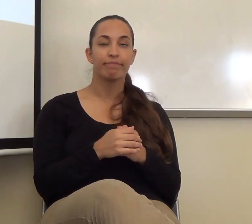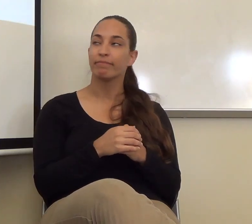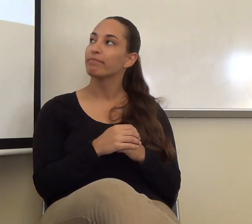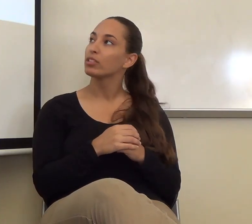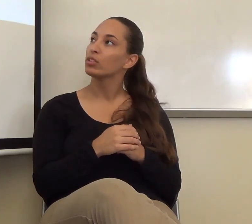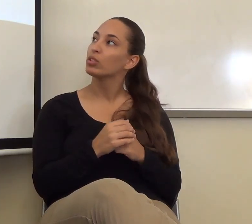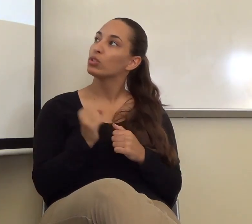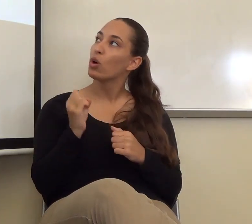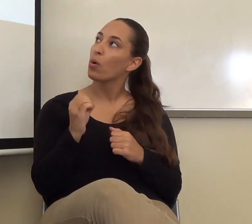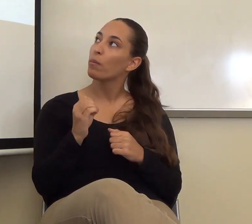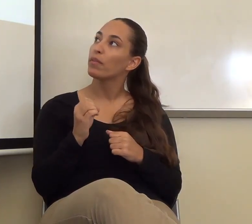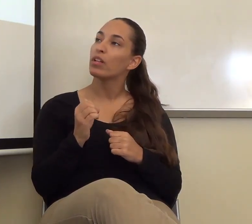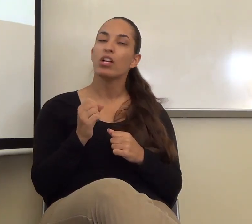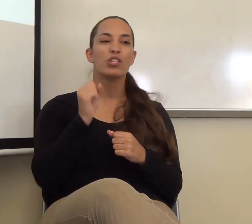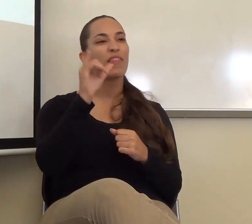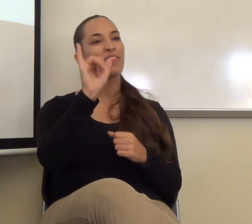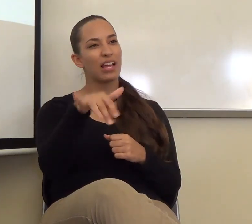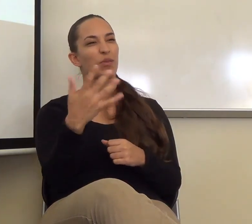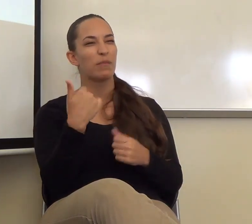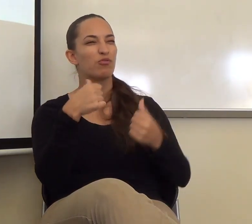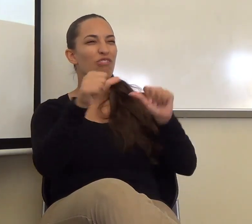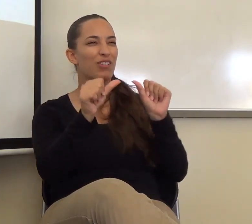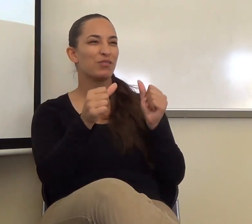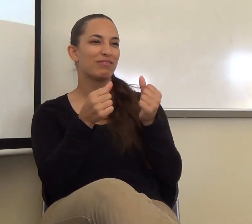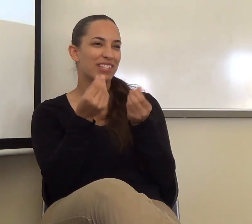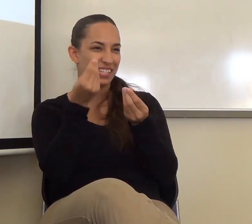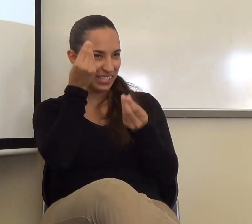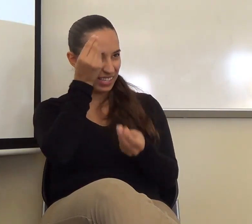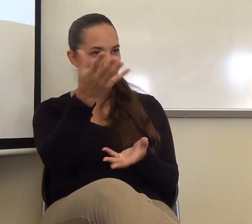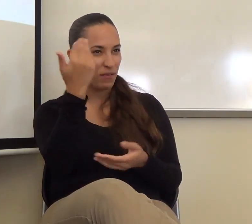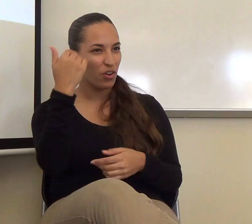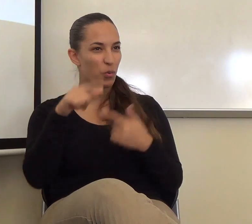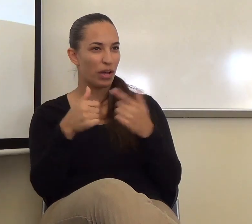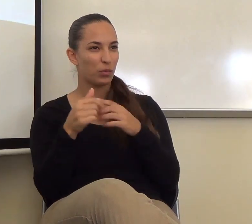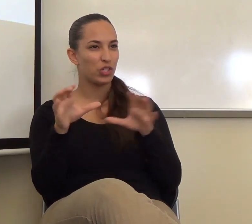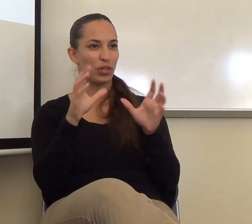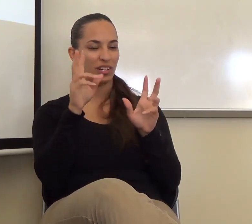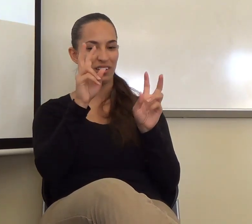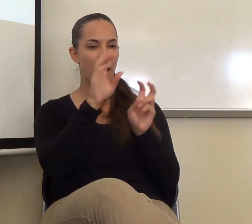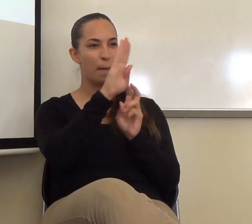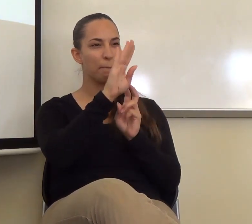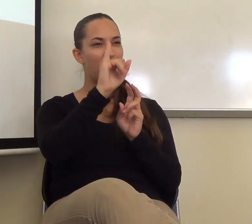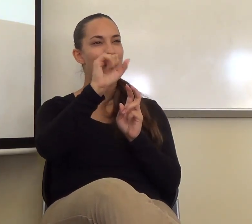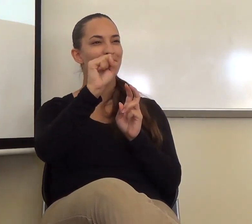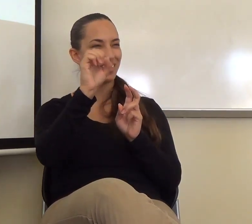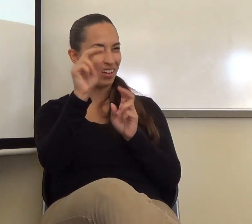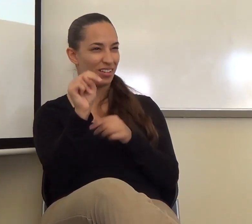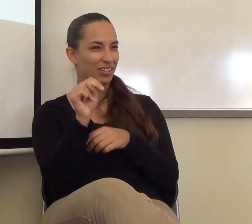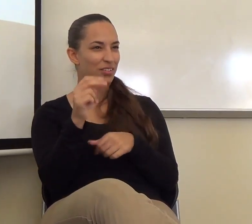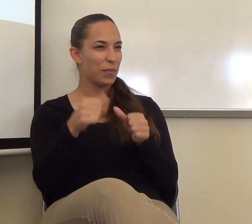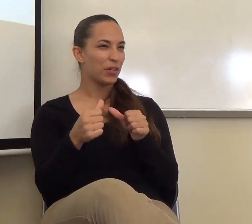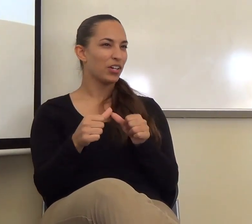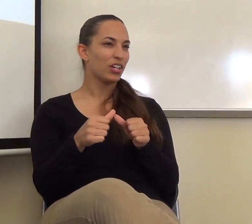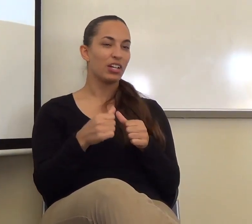here. So that's what I was trying to say when we were doing the bison. I mean, you know, you could maybe even, for that, if you had that one on here, you could maybe even